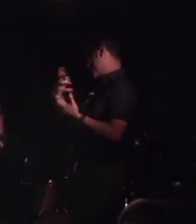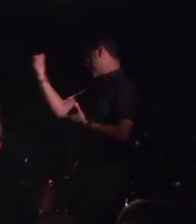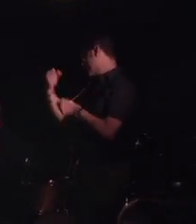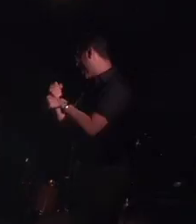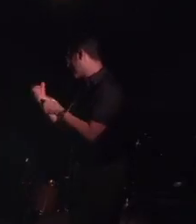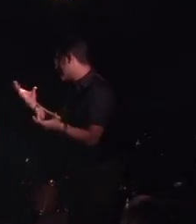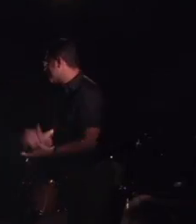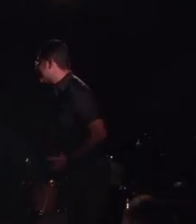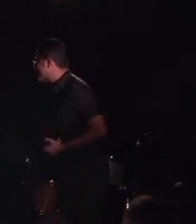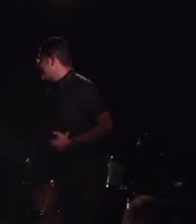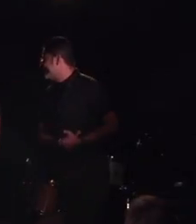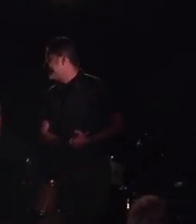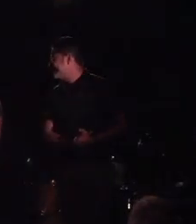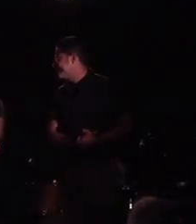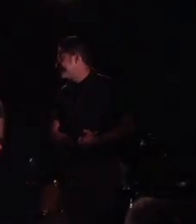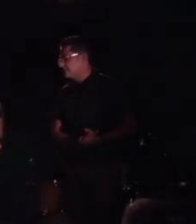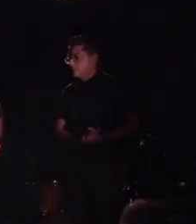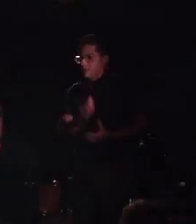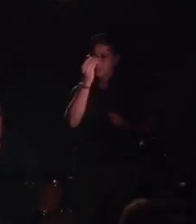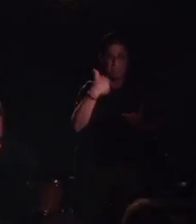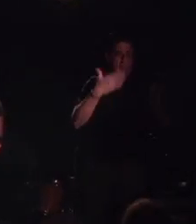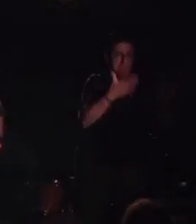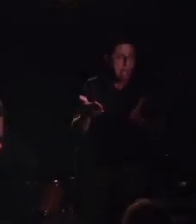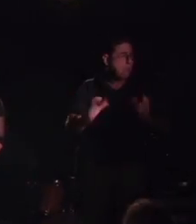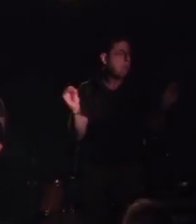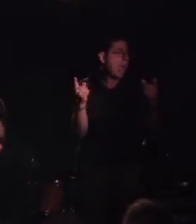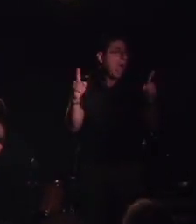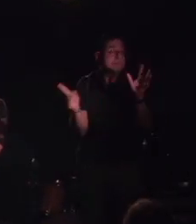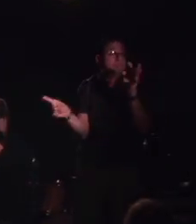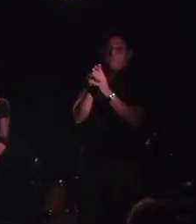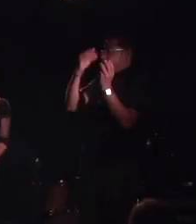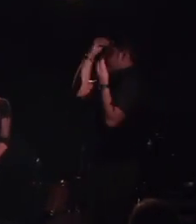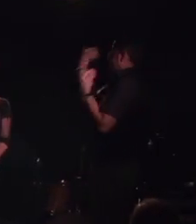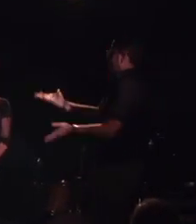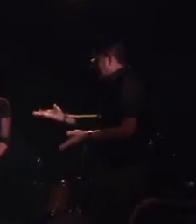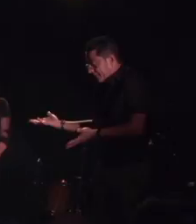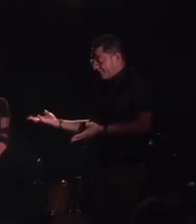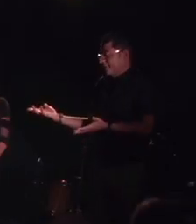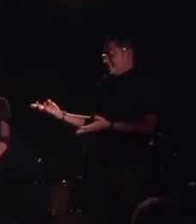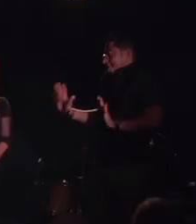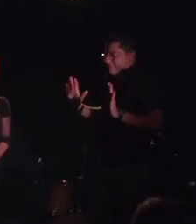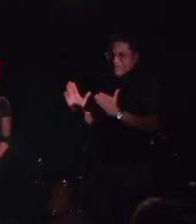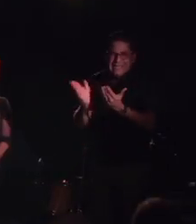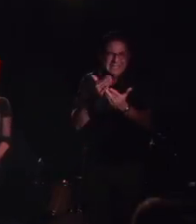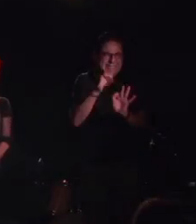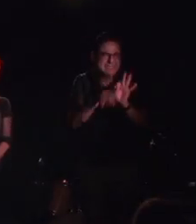coffee?" It was so uncalculated and unplanned, except the exit door switch, of course.